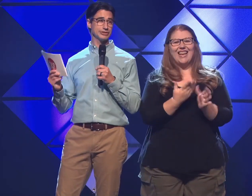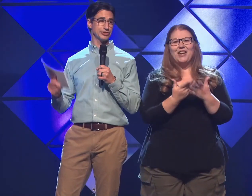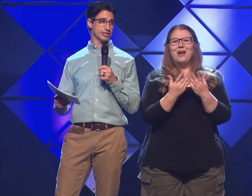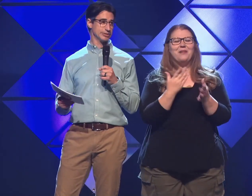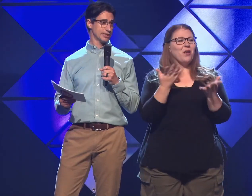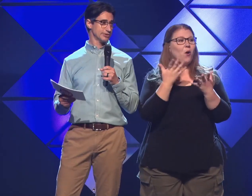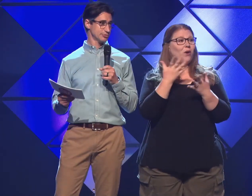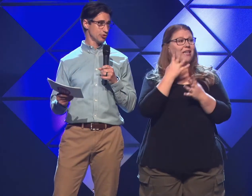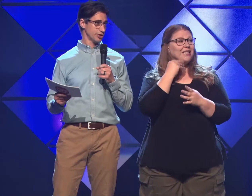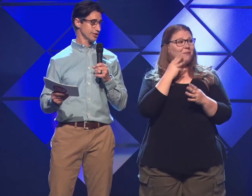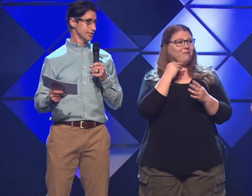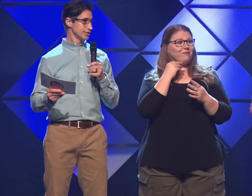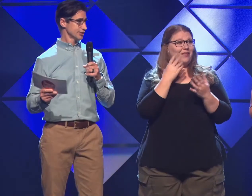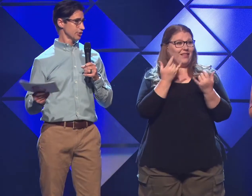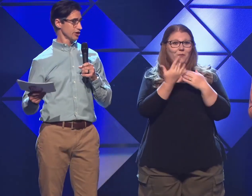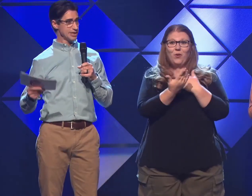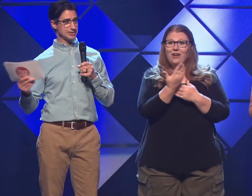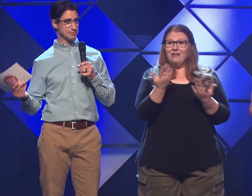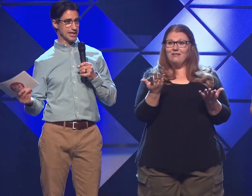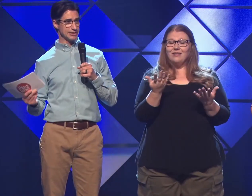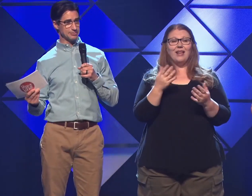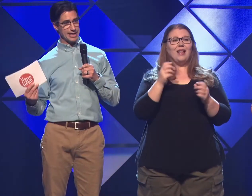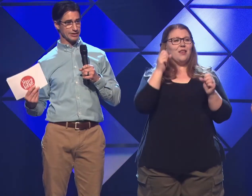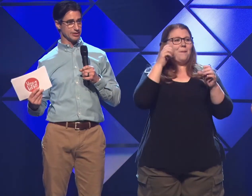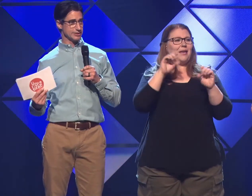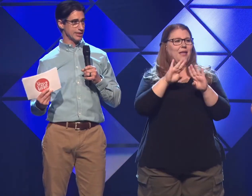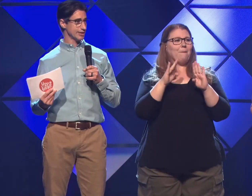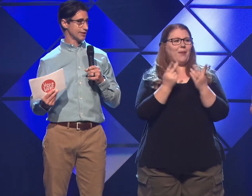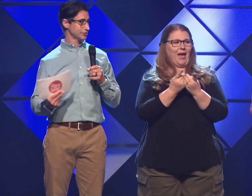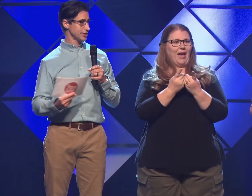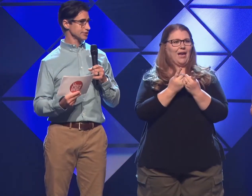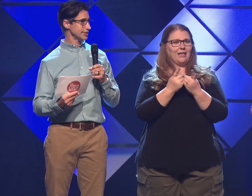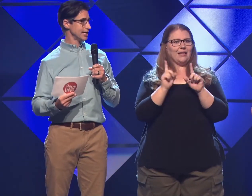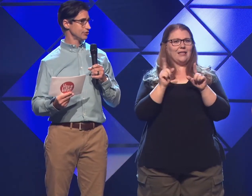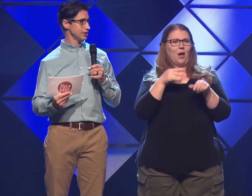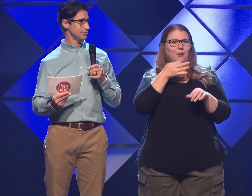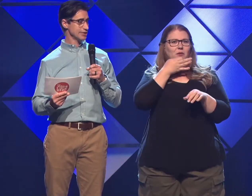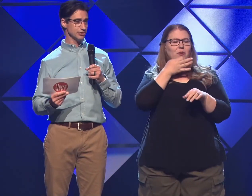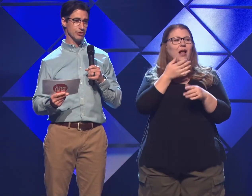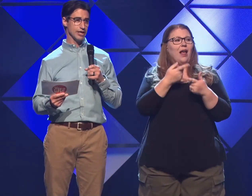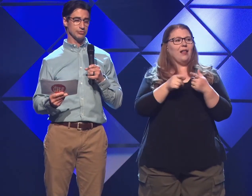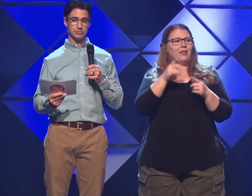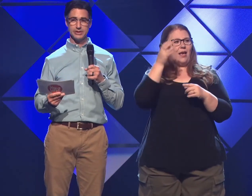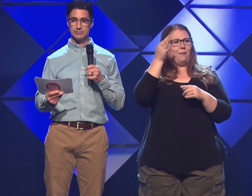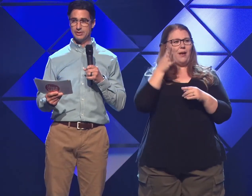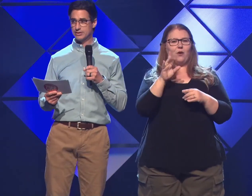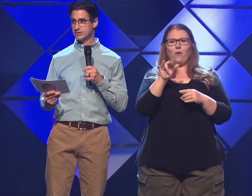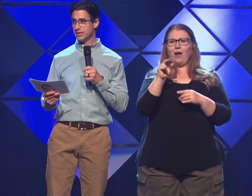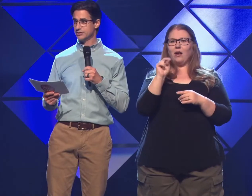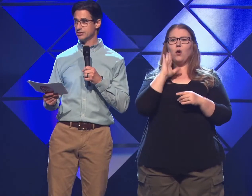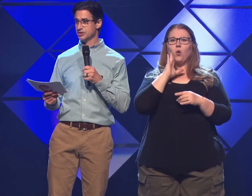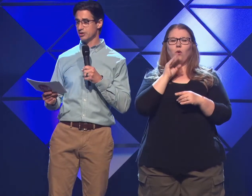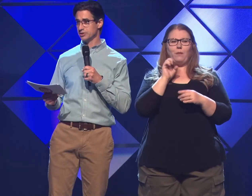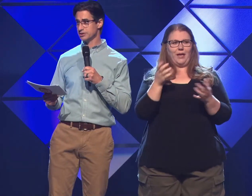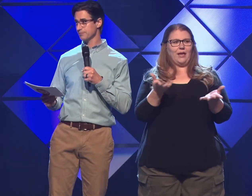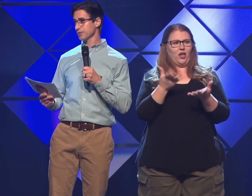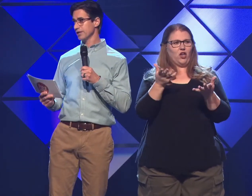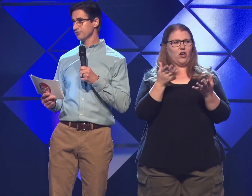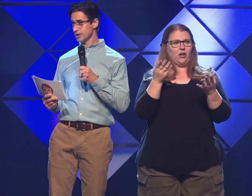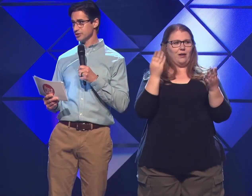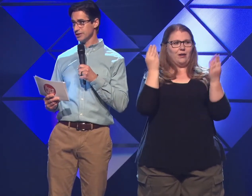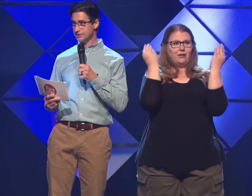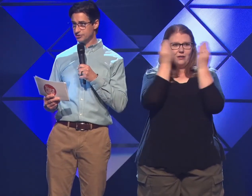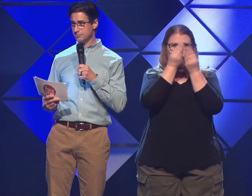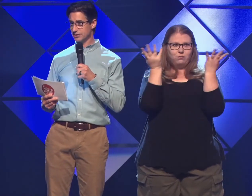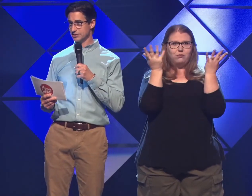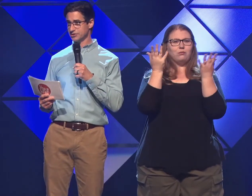here's what you can expect this morning. So our amazing band is back on deck after us, and then Pastor Ryan will be up on stage to share with us a